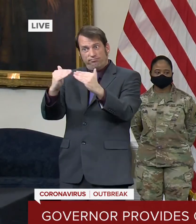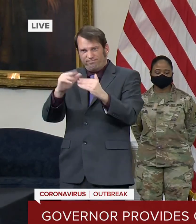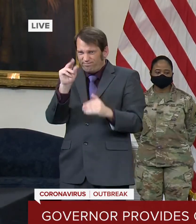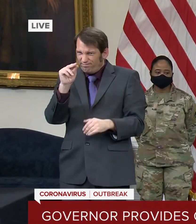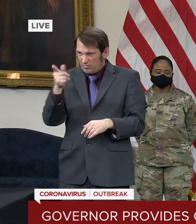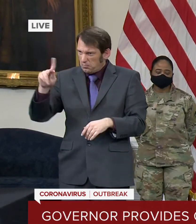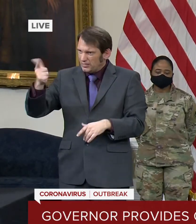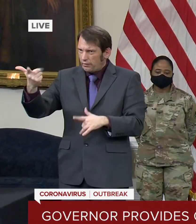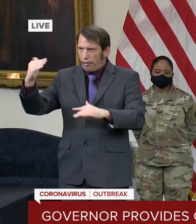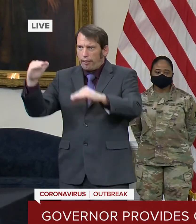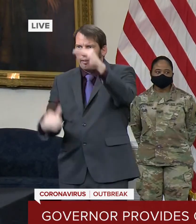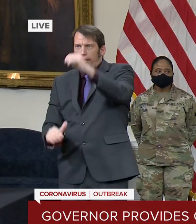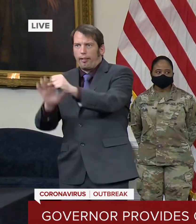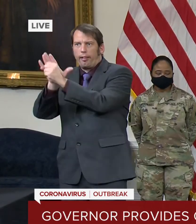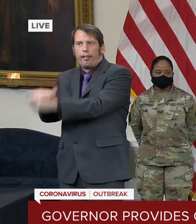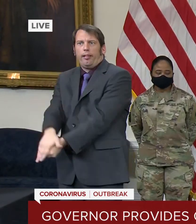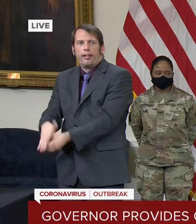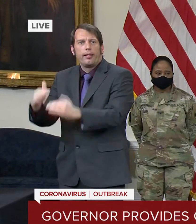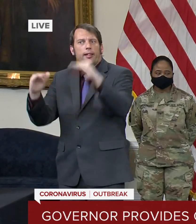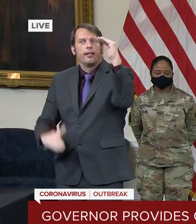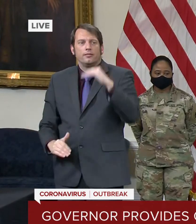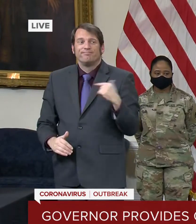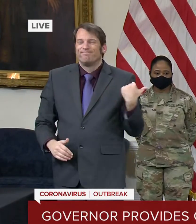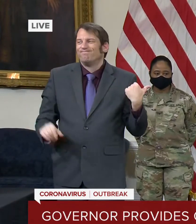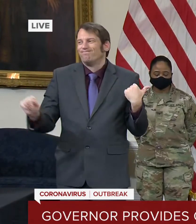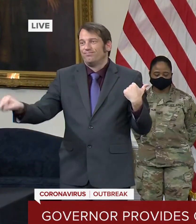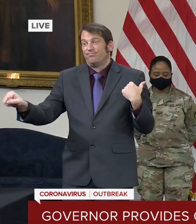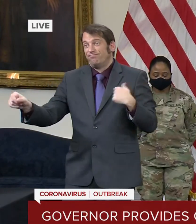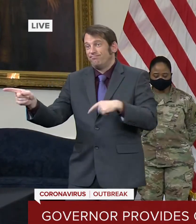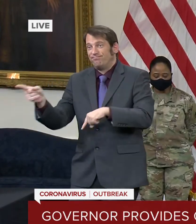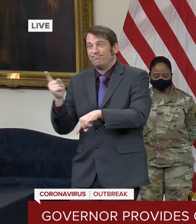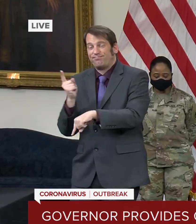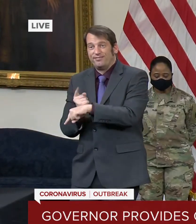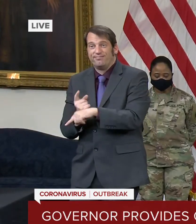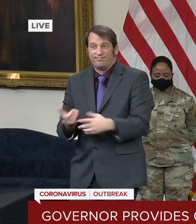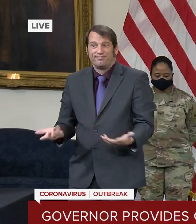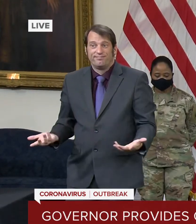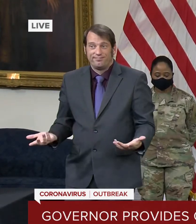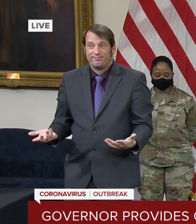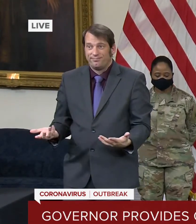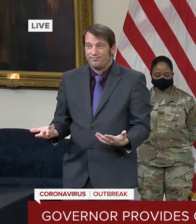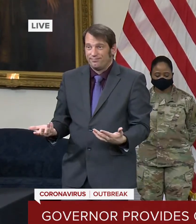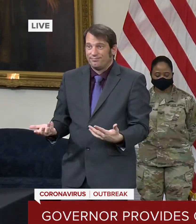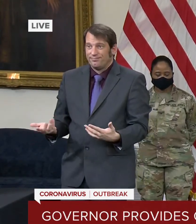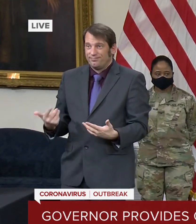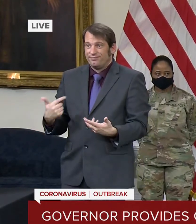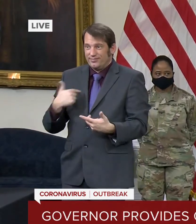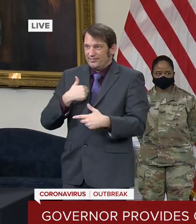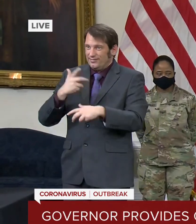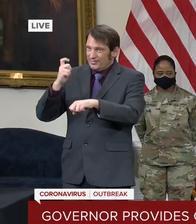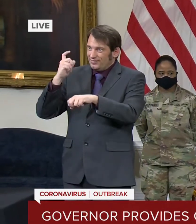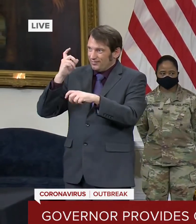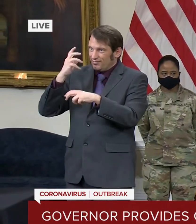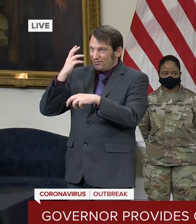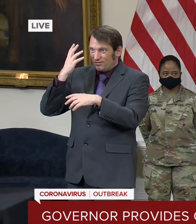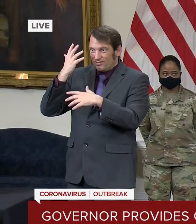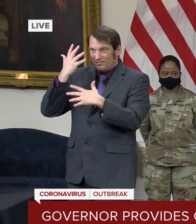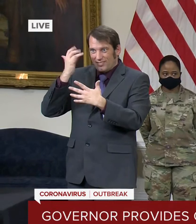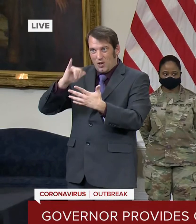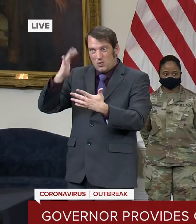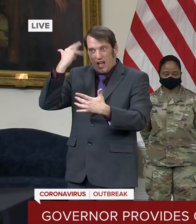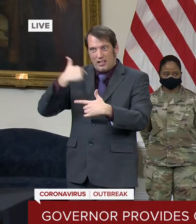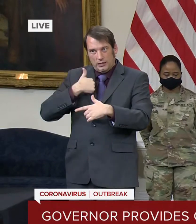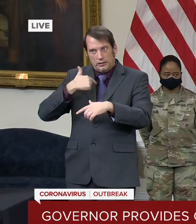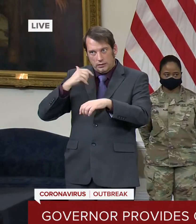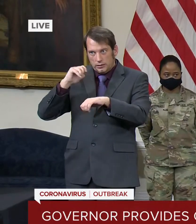about that. It's why all the steps we're taking, the appointment of General Burkhead to head that up. There was a reason why our very first